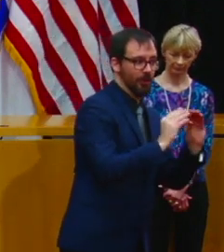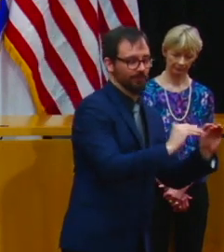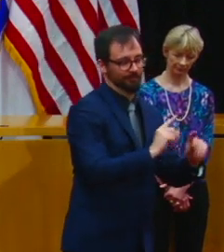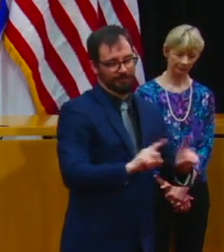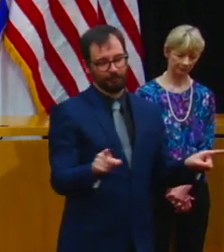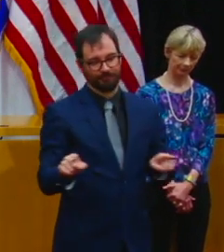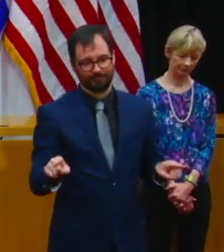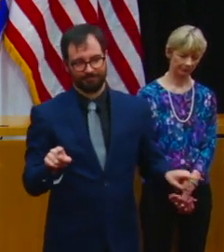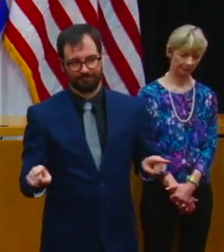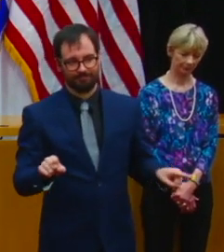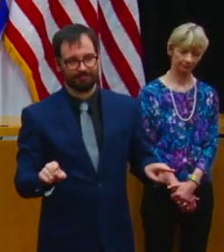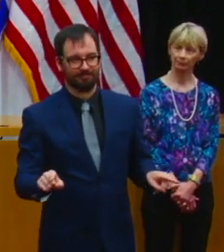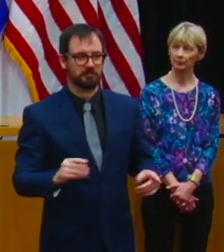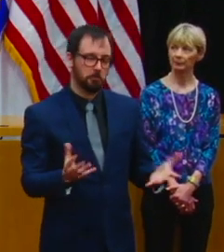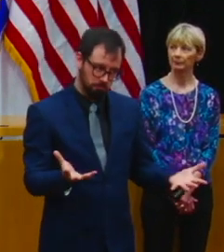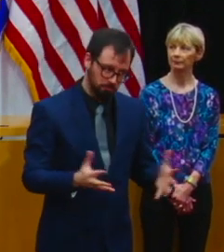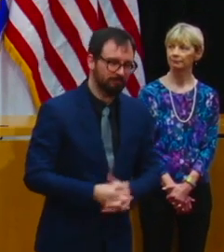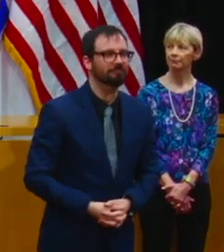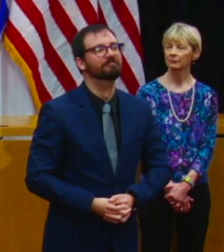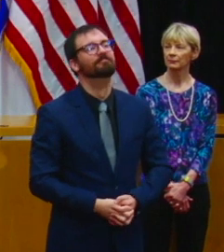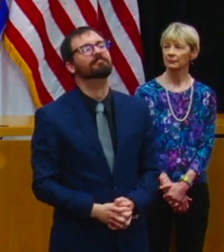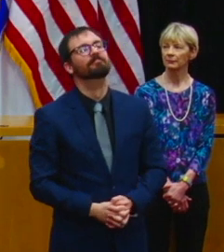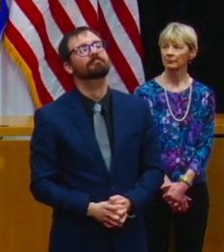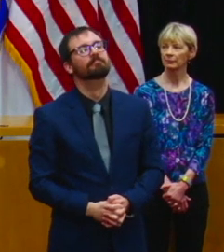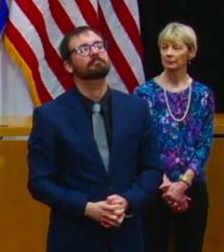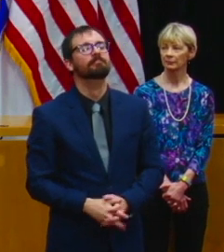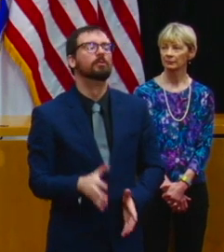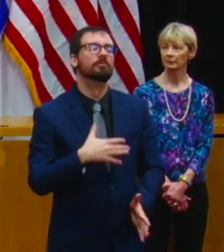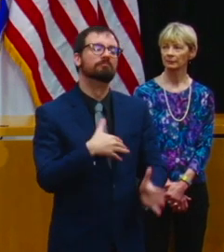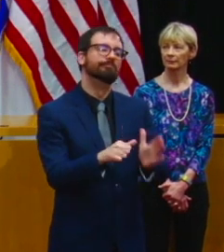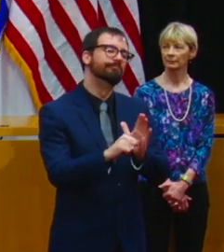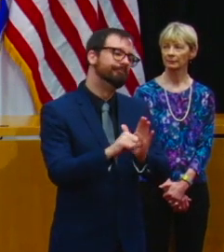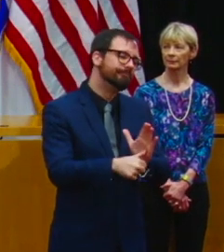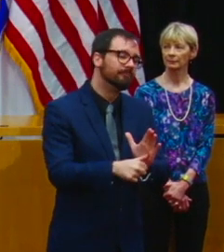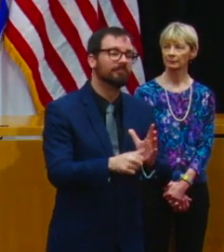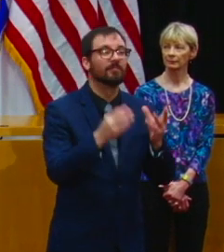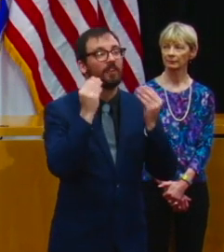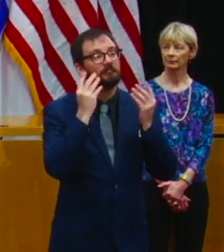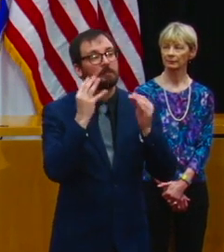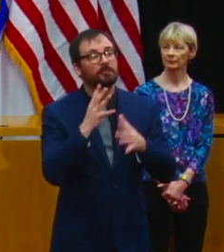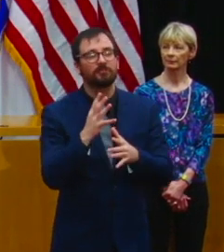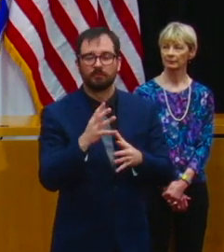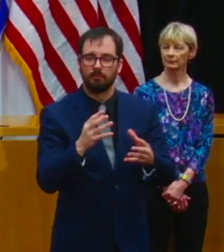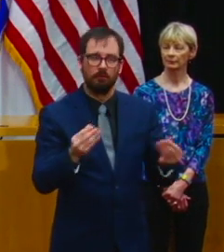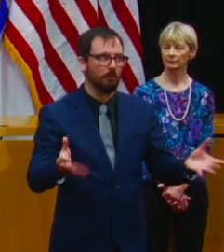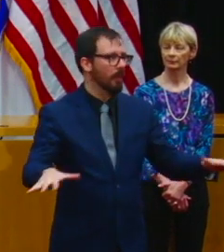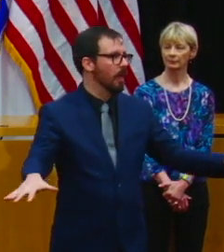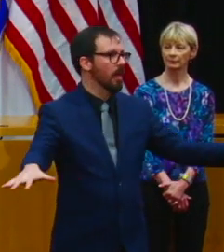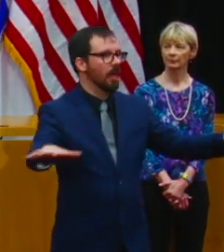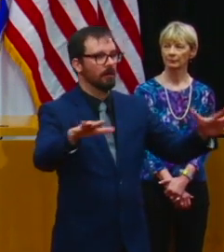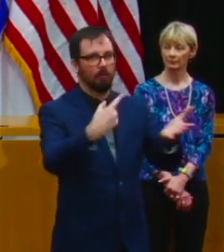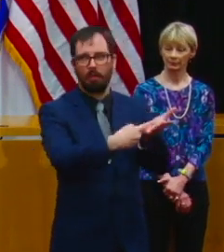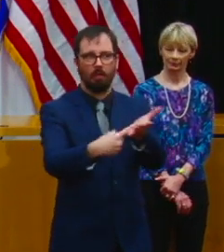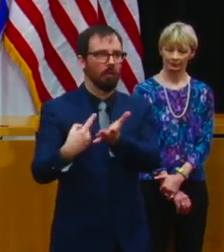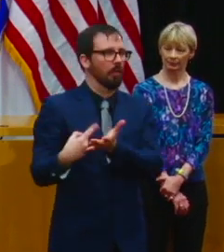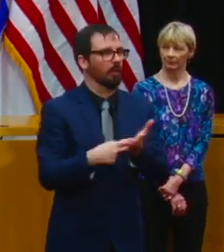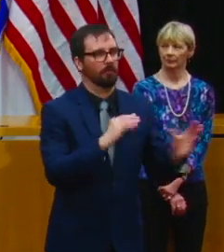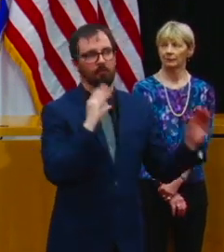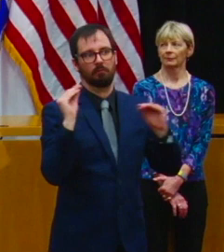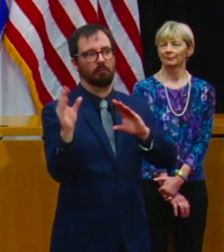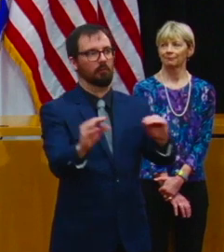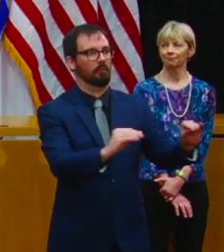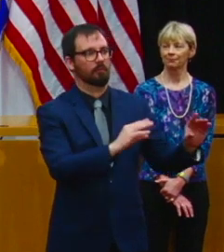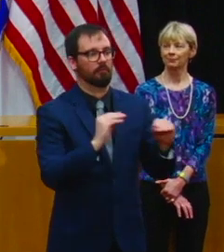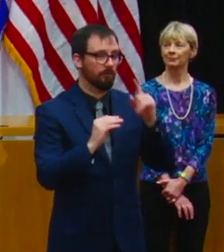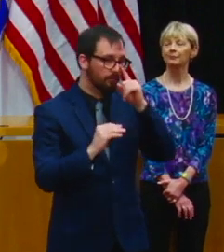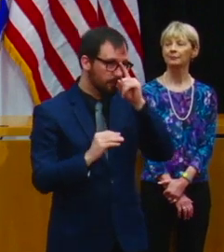information out there at this point. Even for us as public officials, sometimes when we follow up